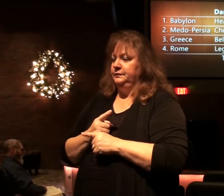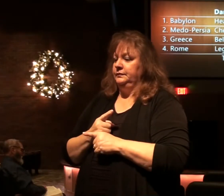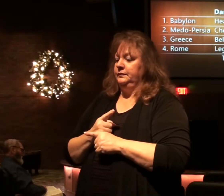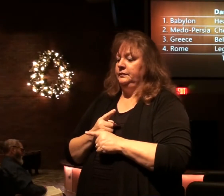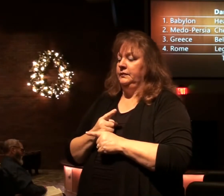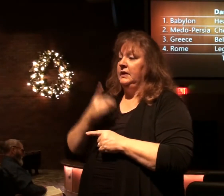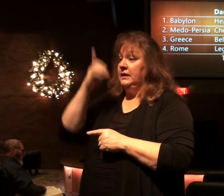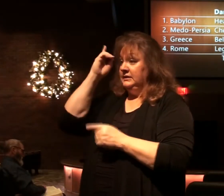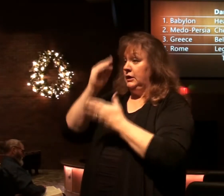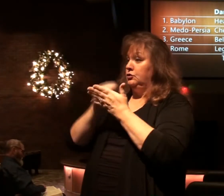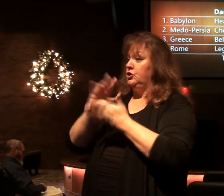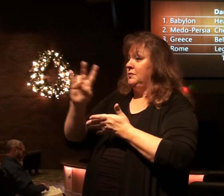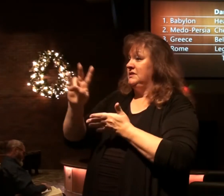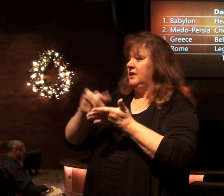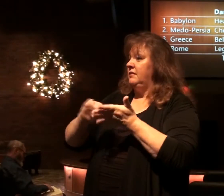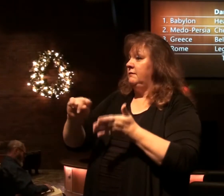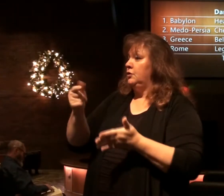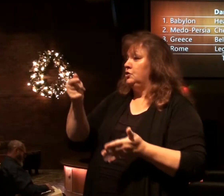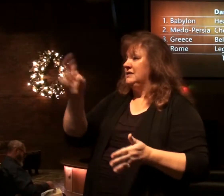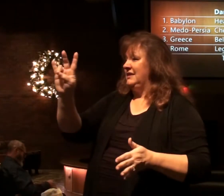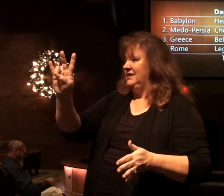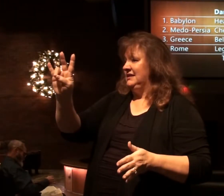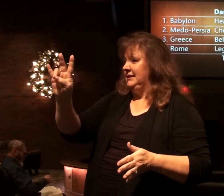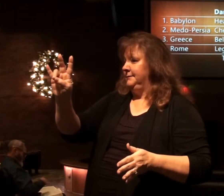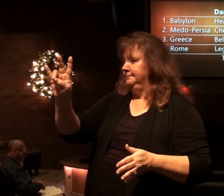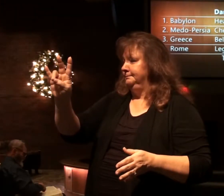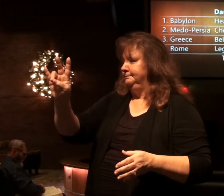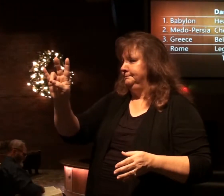While you're in Daniel 7, look at verse 17.